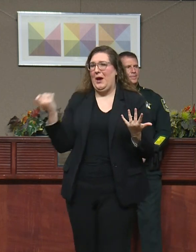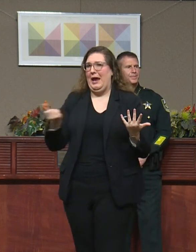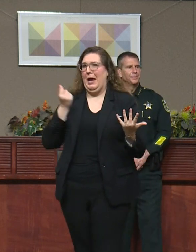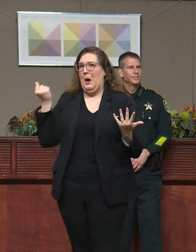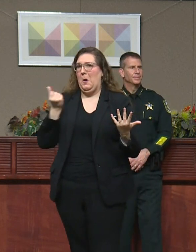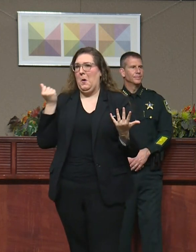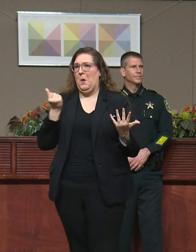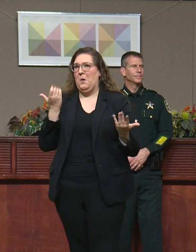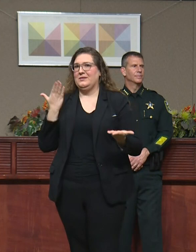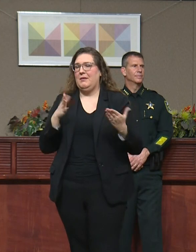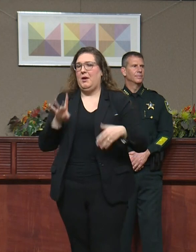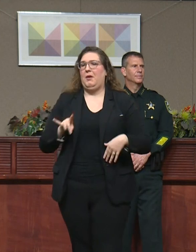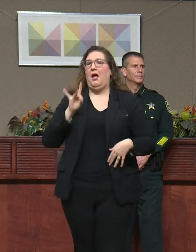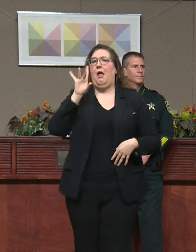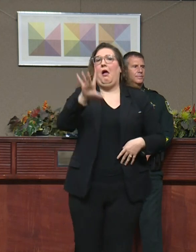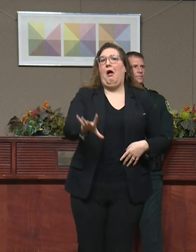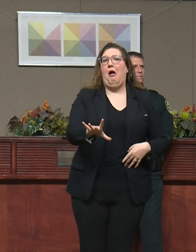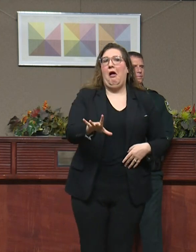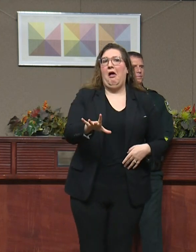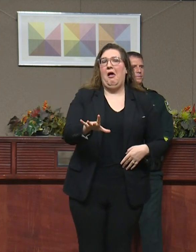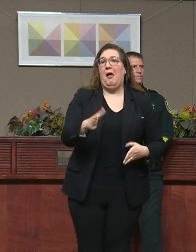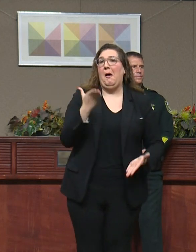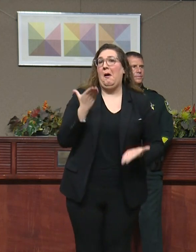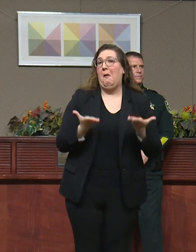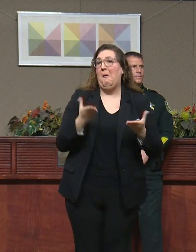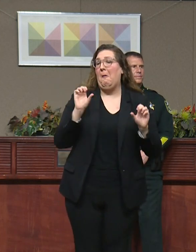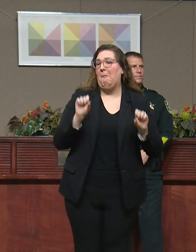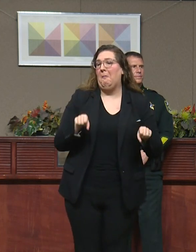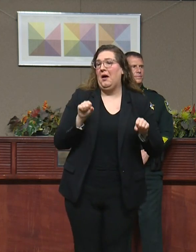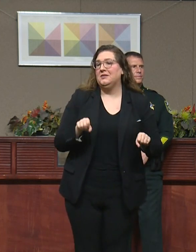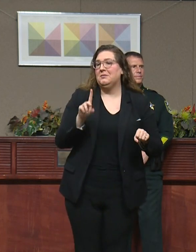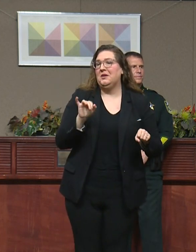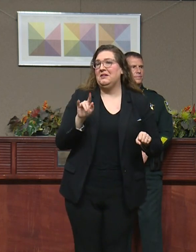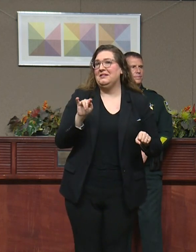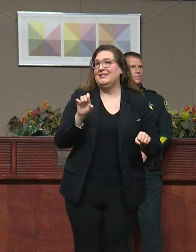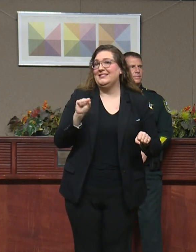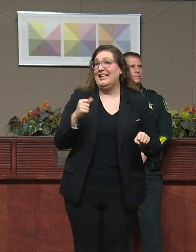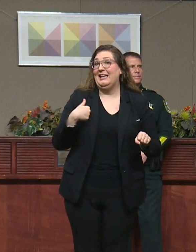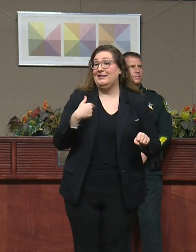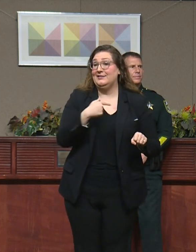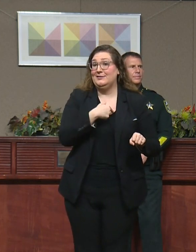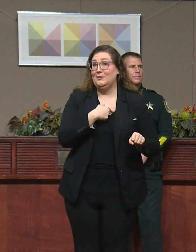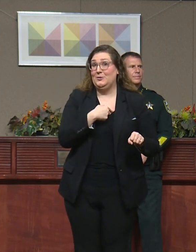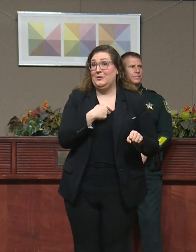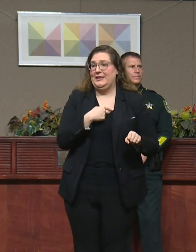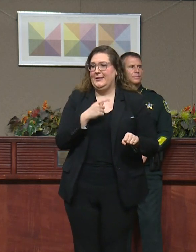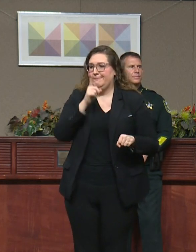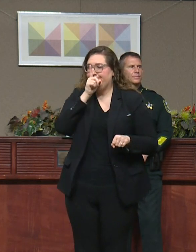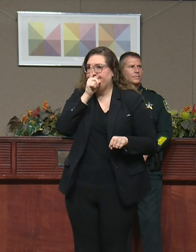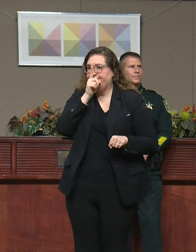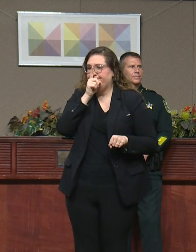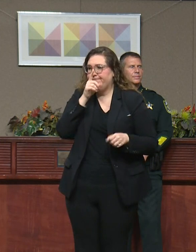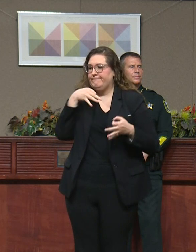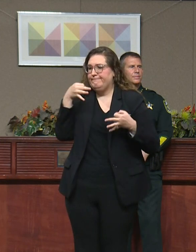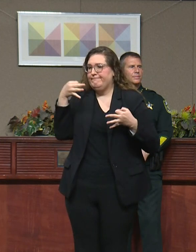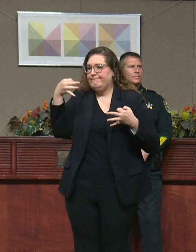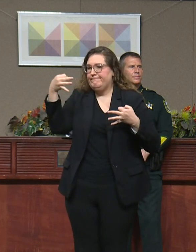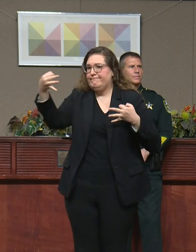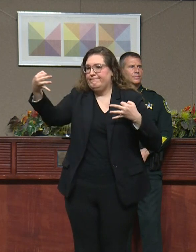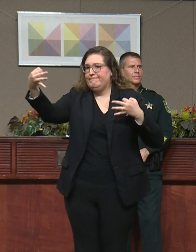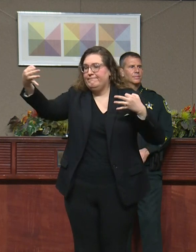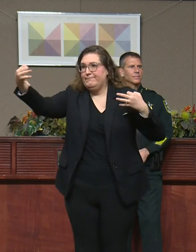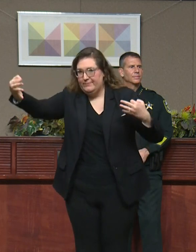July as soon as possible. The later we wait, we believe we might know better whether or not we're able to have those in-person graduations. I know it's the